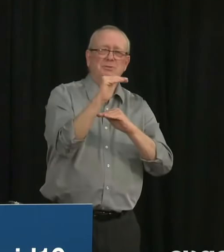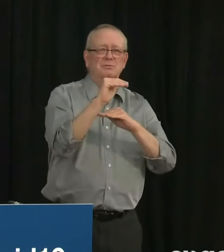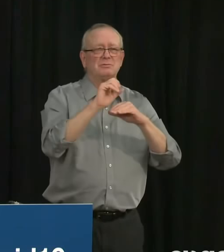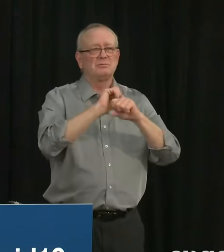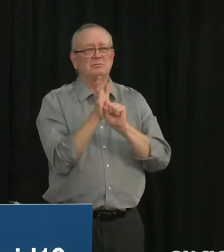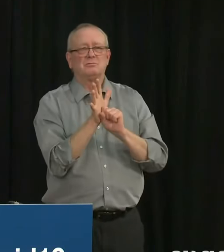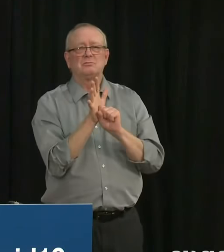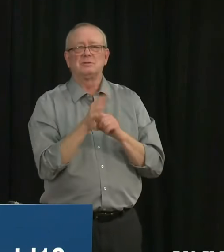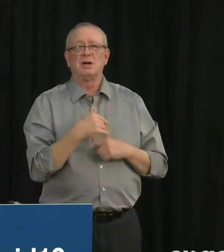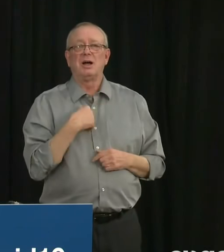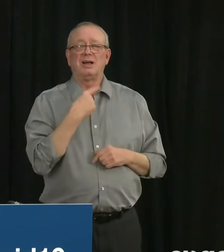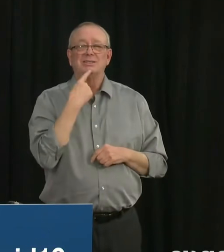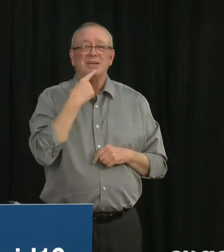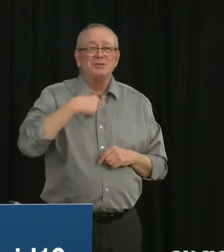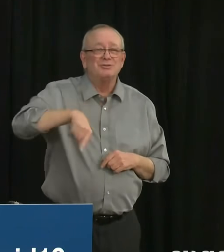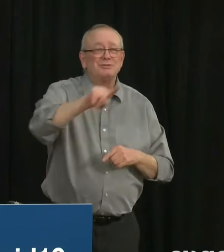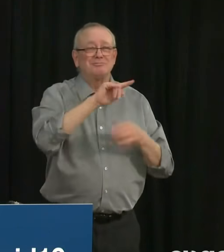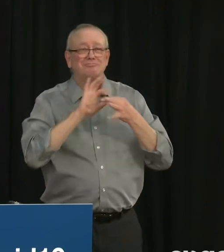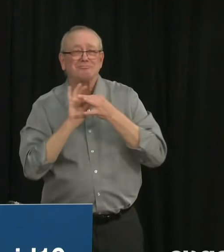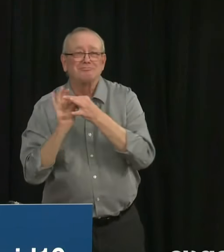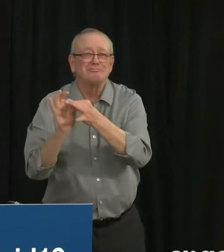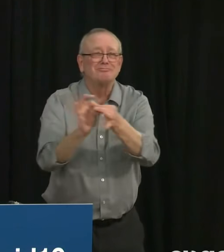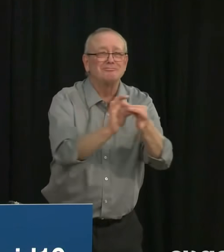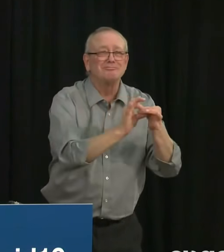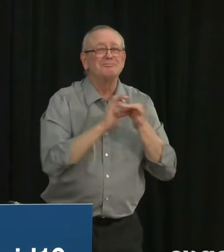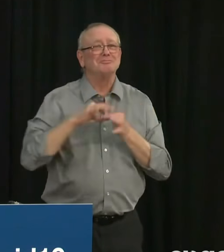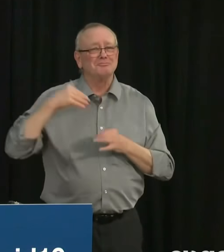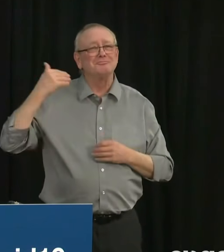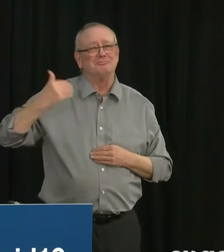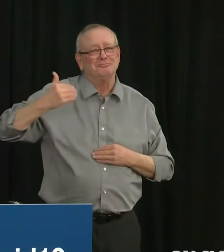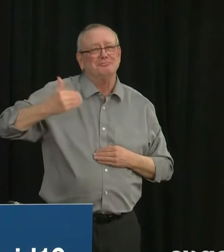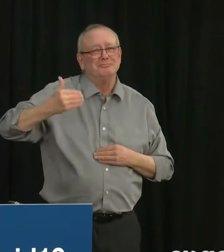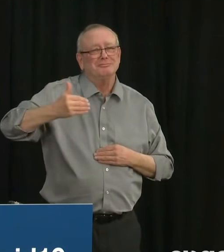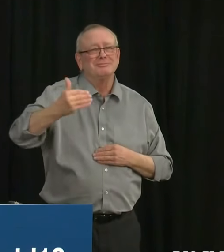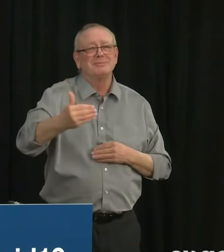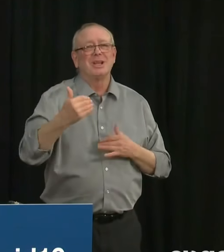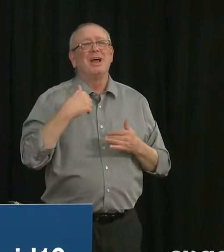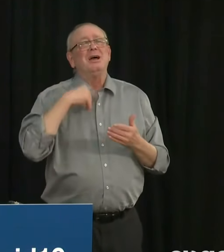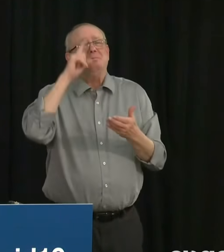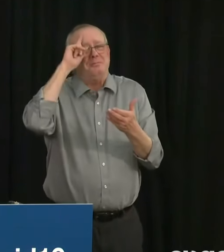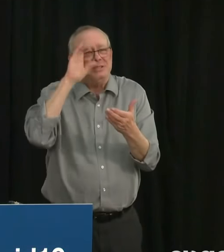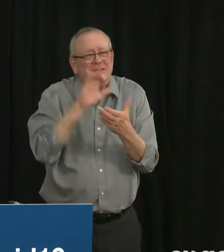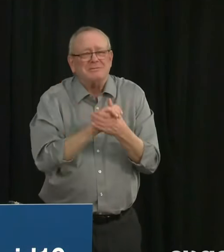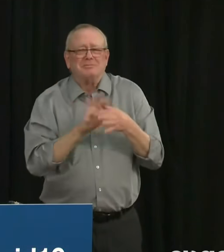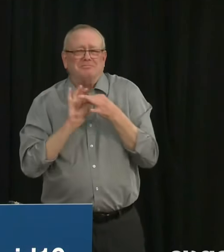because I believe it, and it remains as true today as ever.